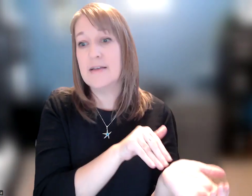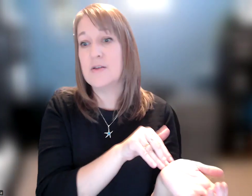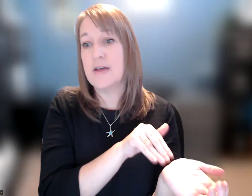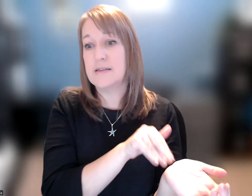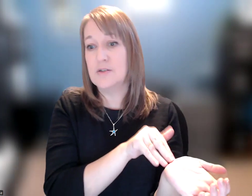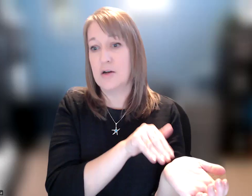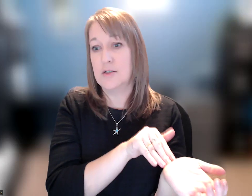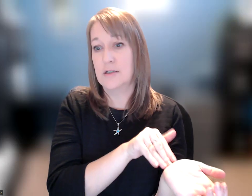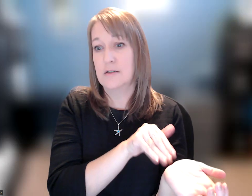so that's doctor.